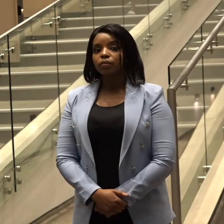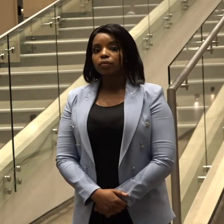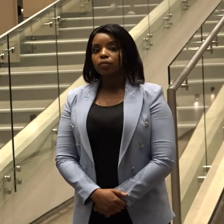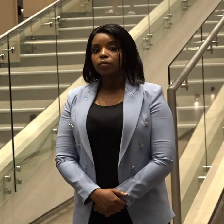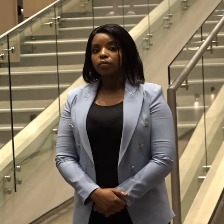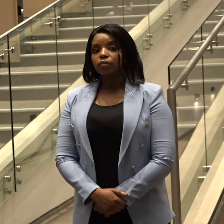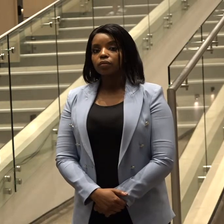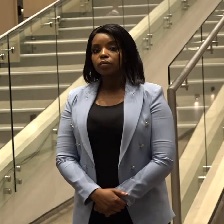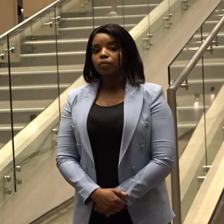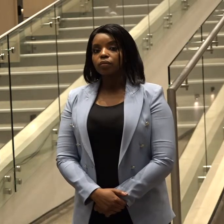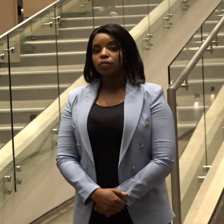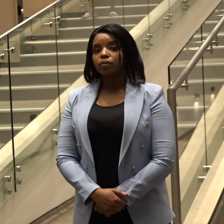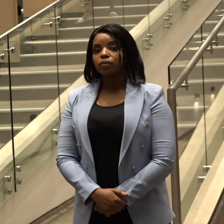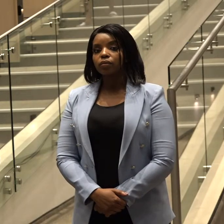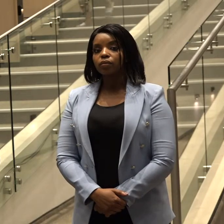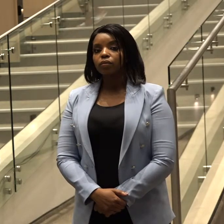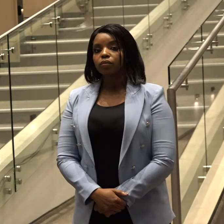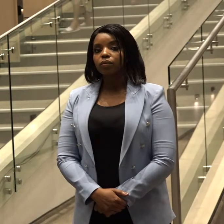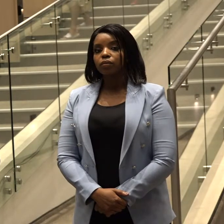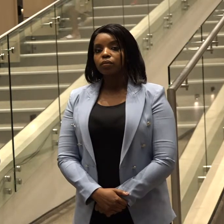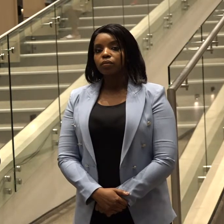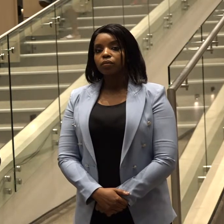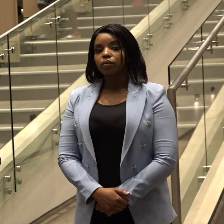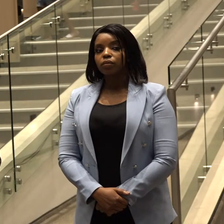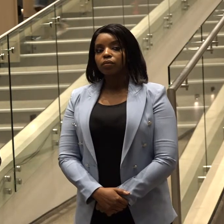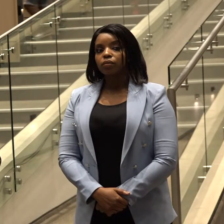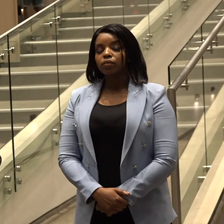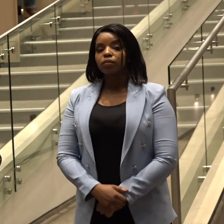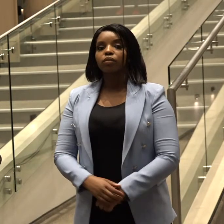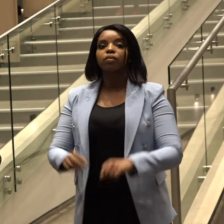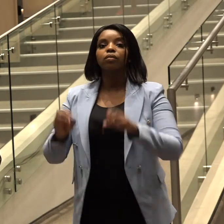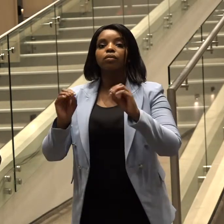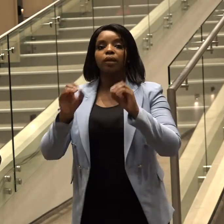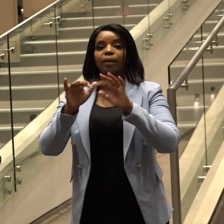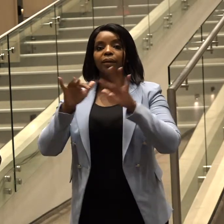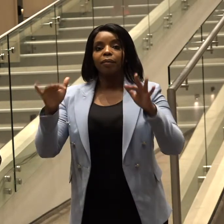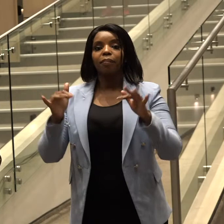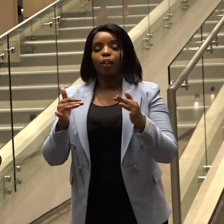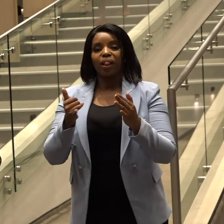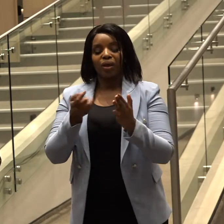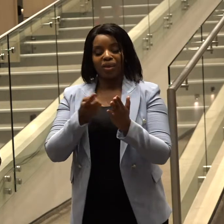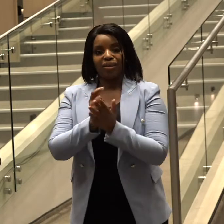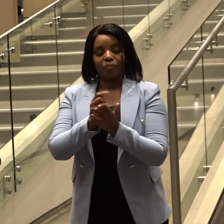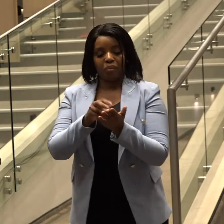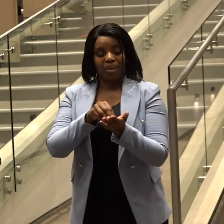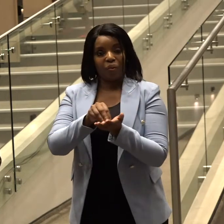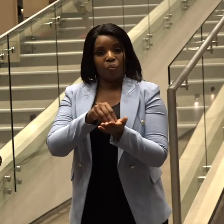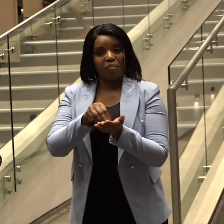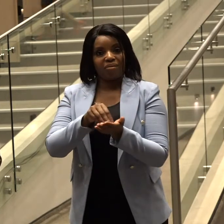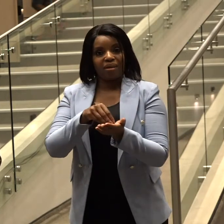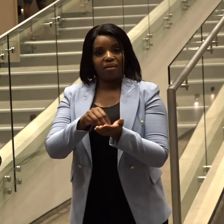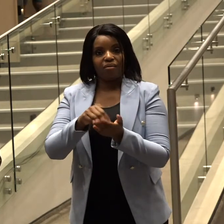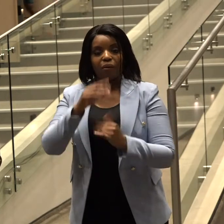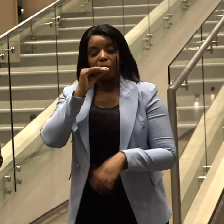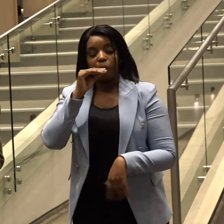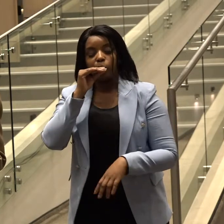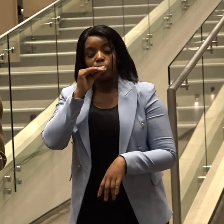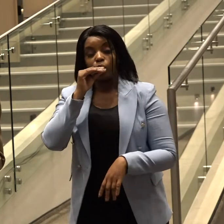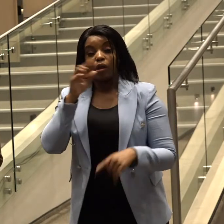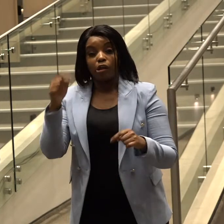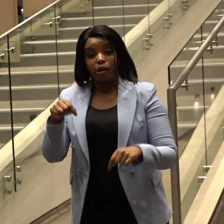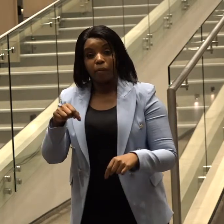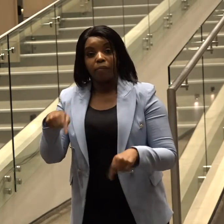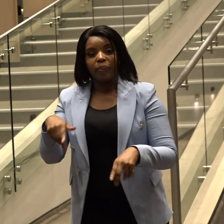there are people who use Nairobi those who smoke nope they used to come at will without